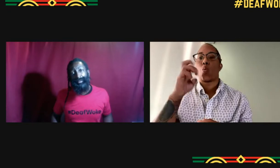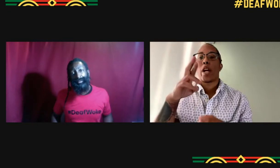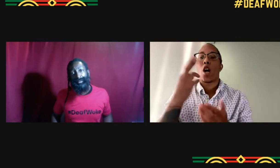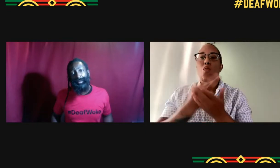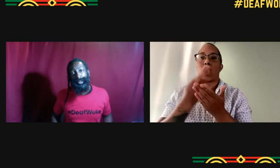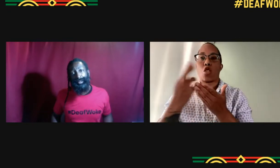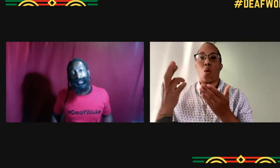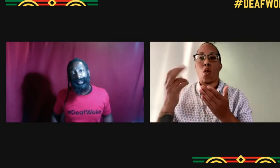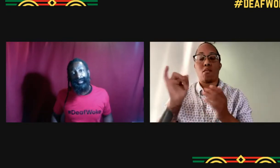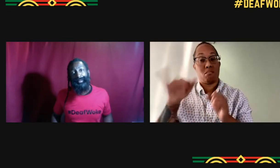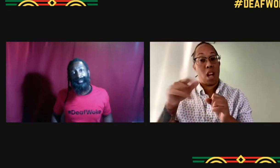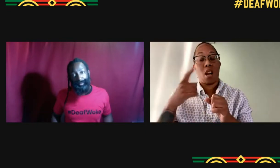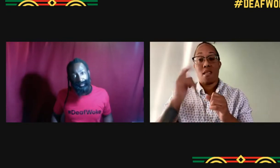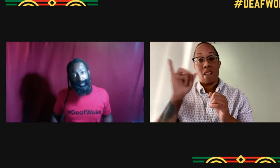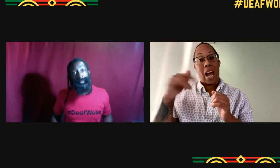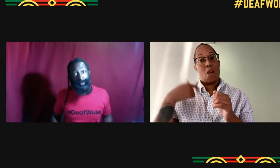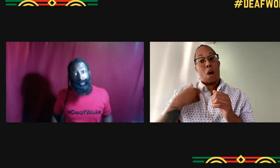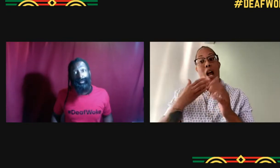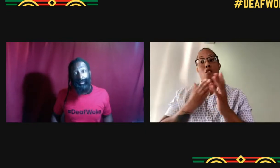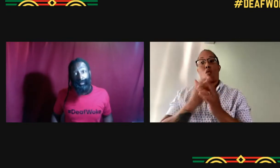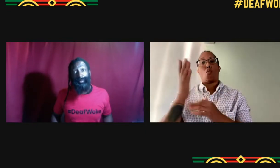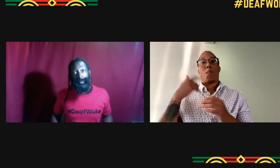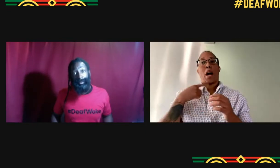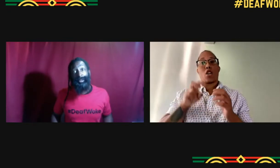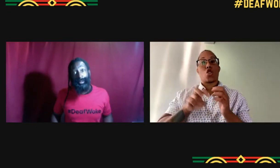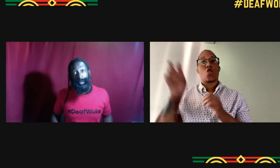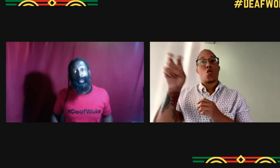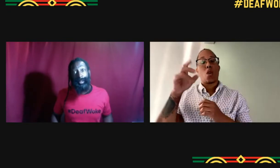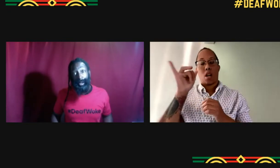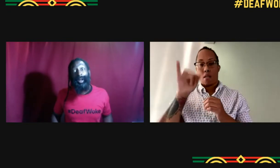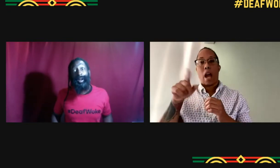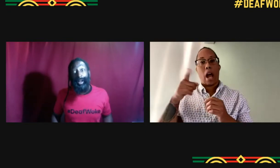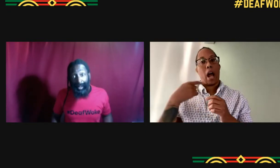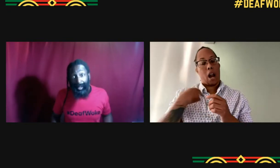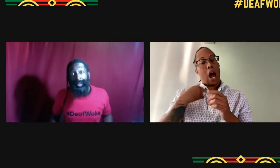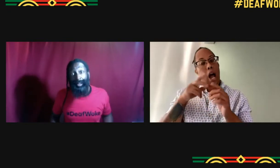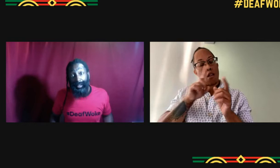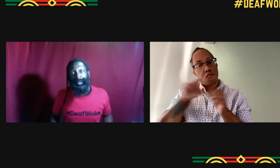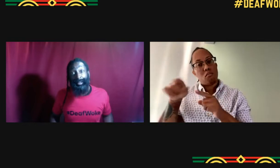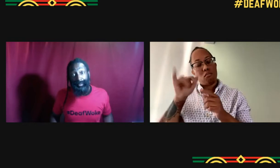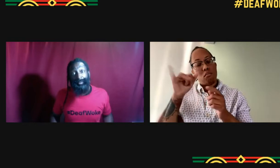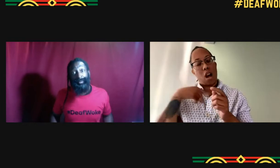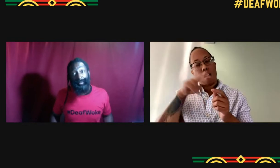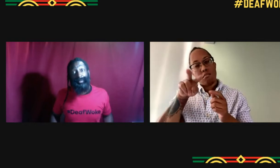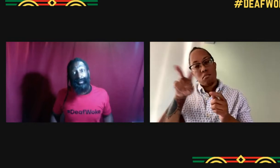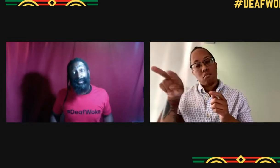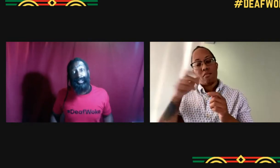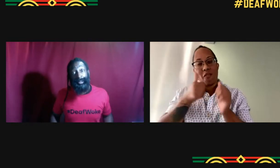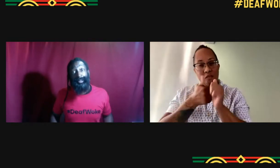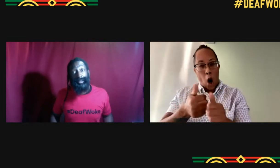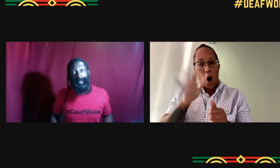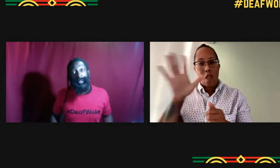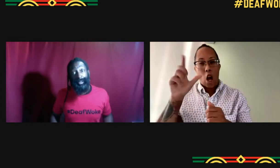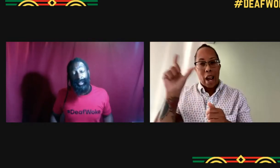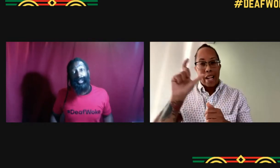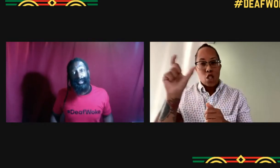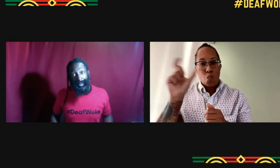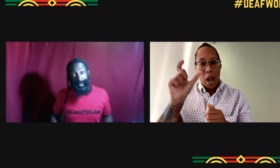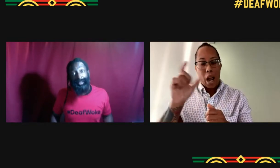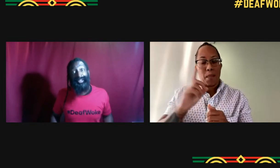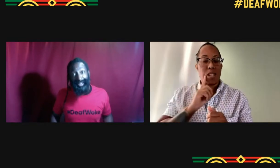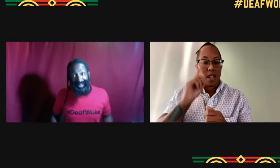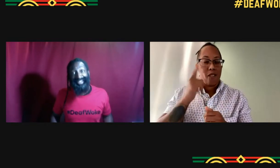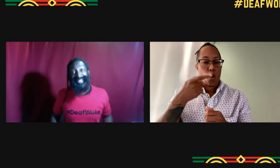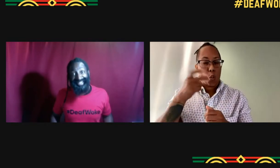Well, you know, the Deaf Queer Resource Center, that's who actually guided me and kind of facilitated some of my journey. I've